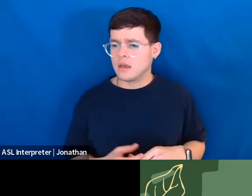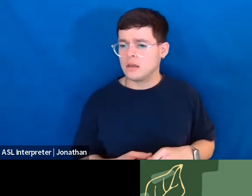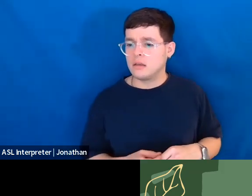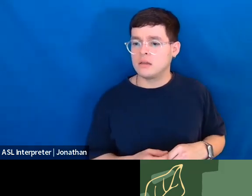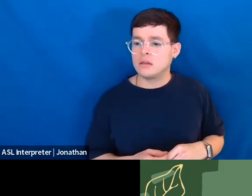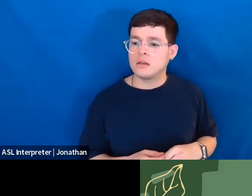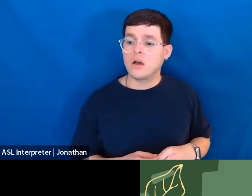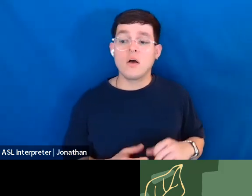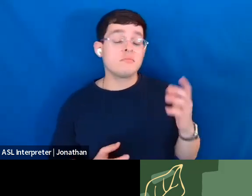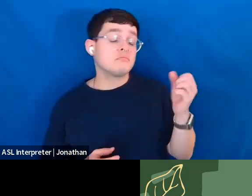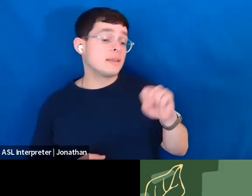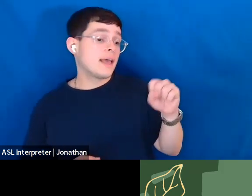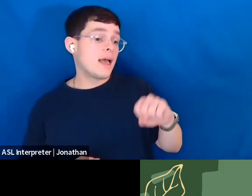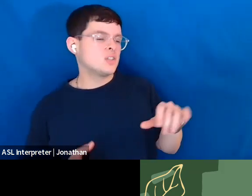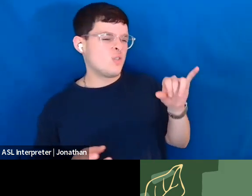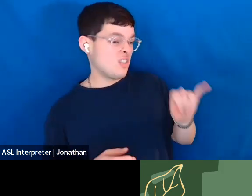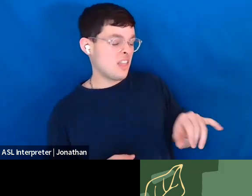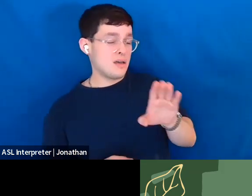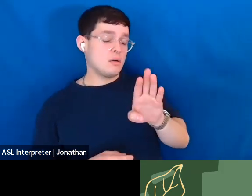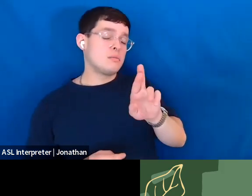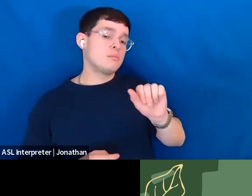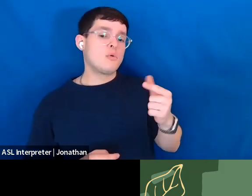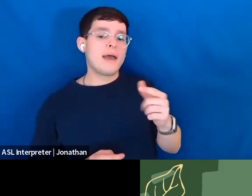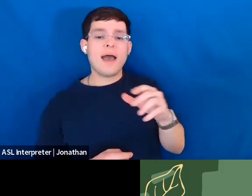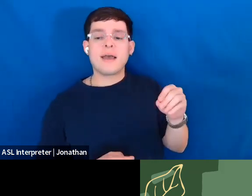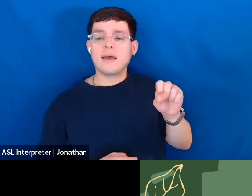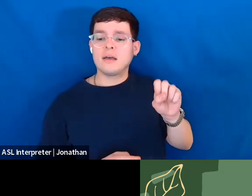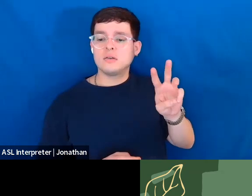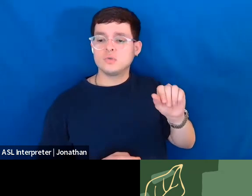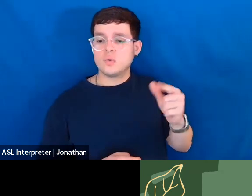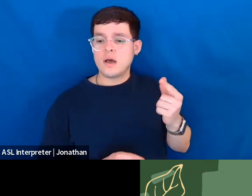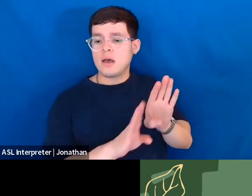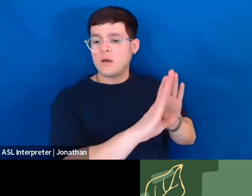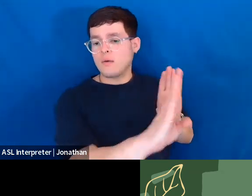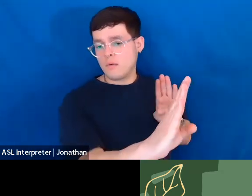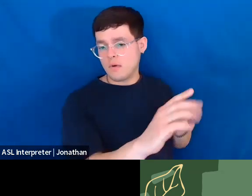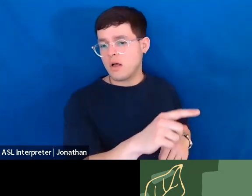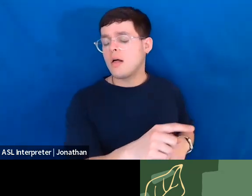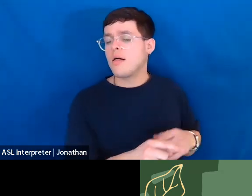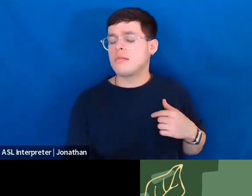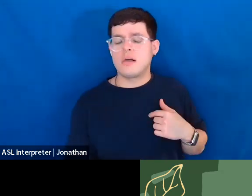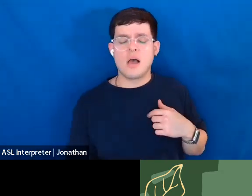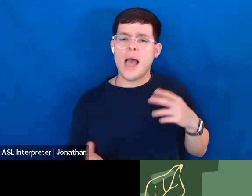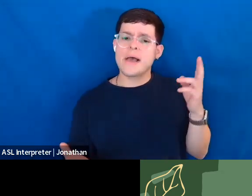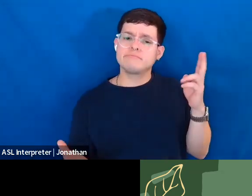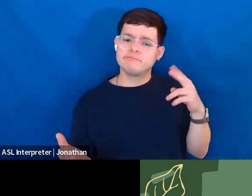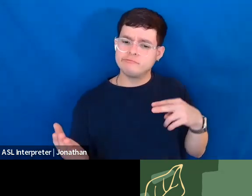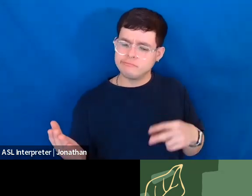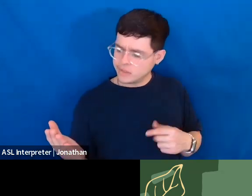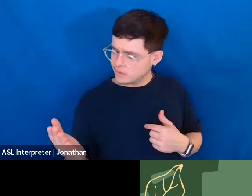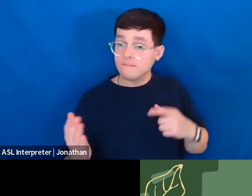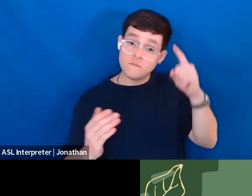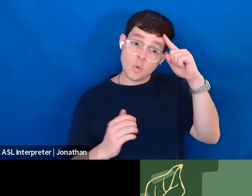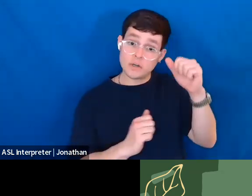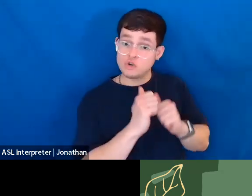Yeah, so the brag and swag wall was something that I came across reading Emergent Strategy,